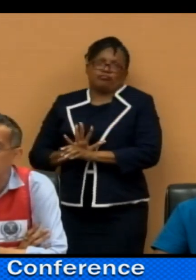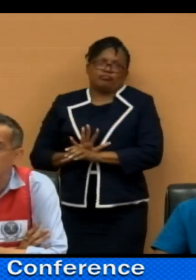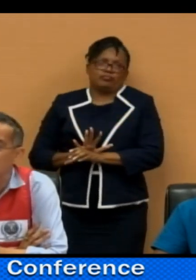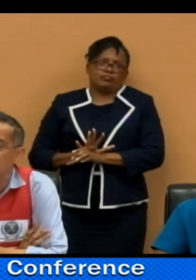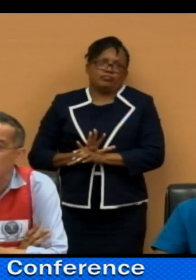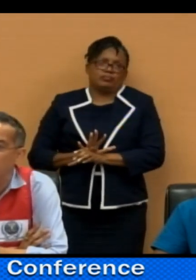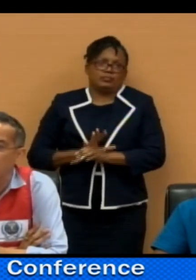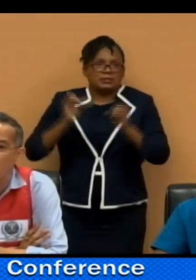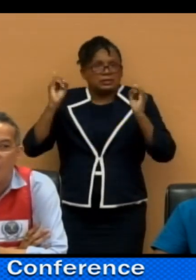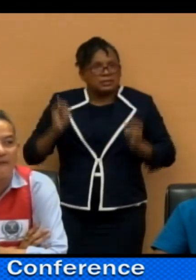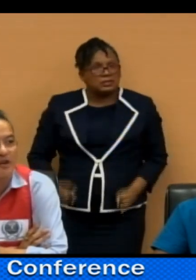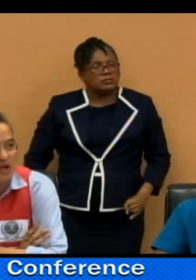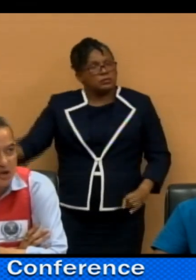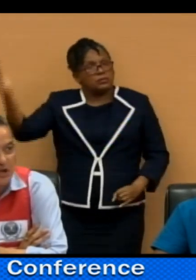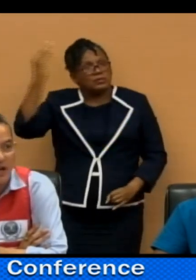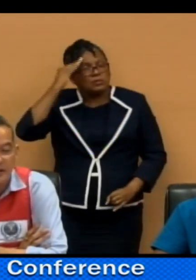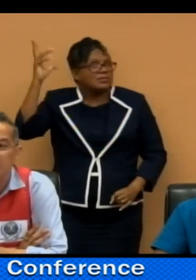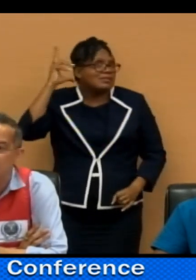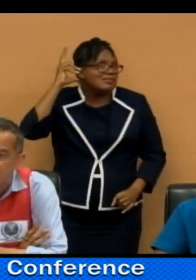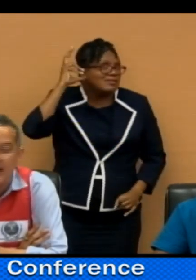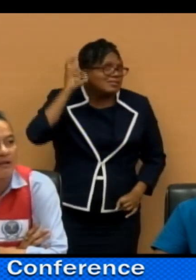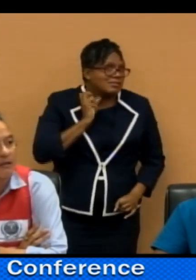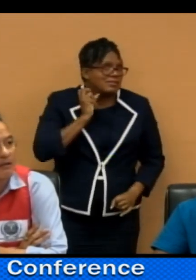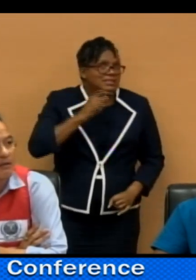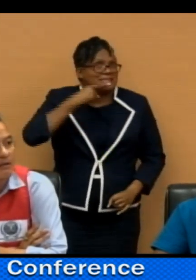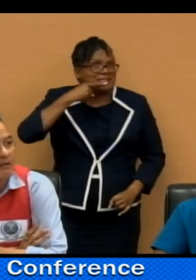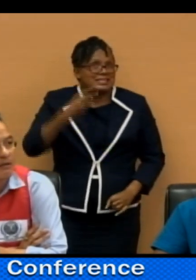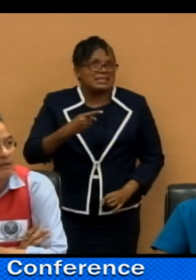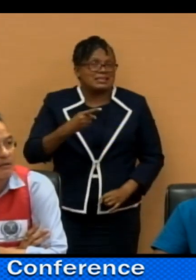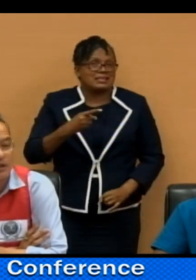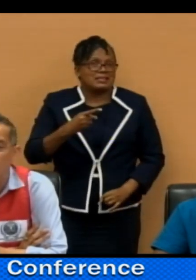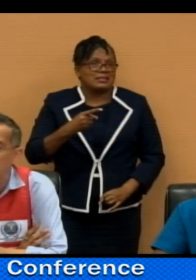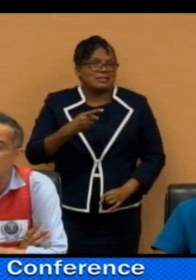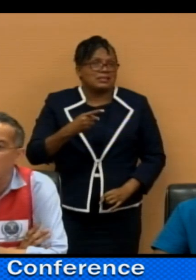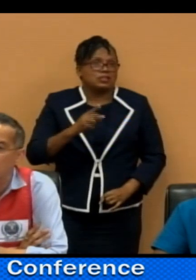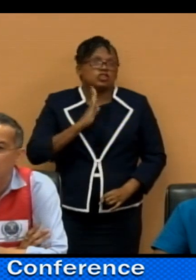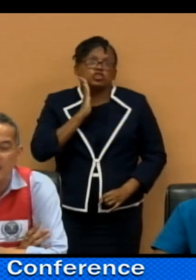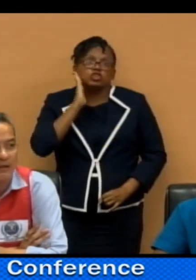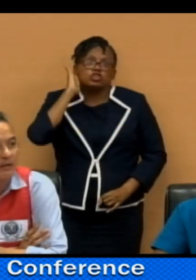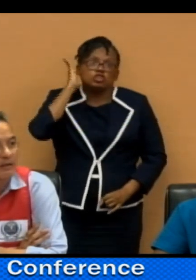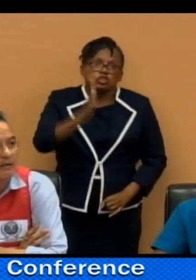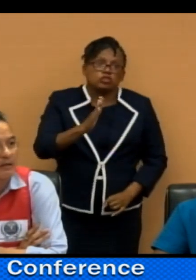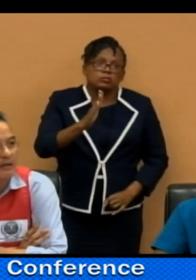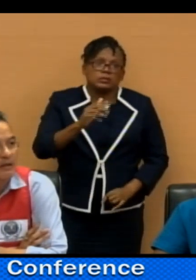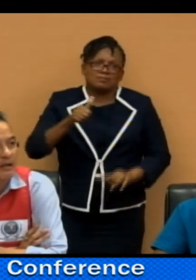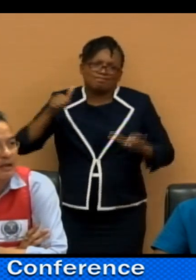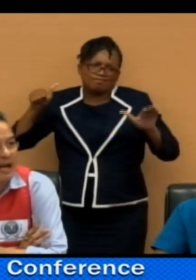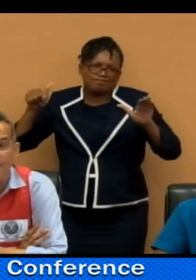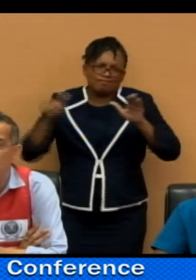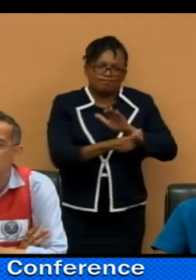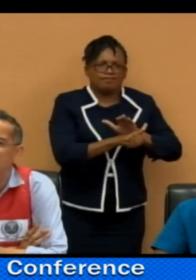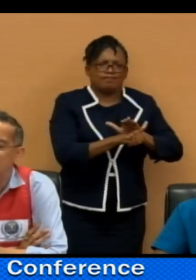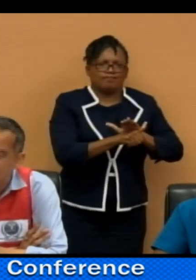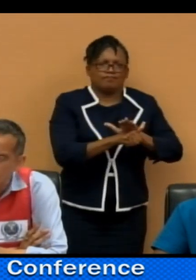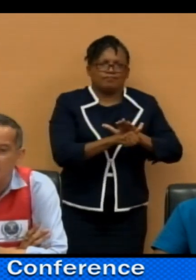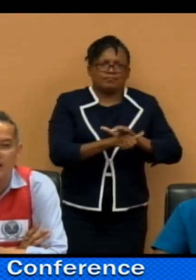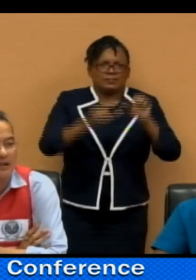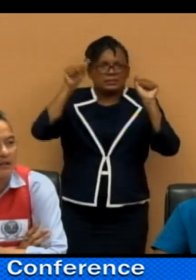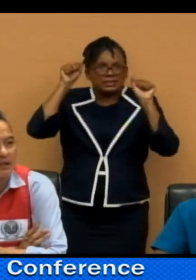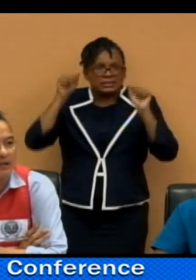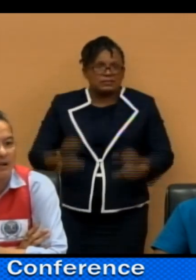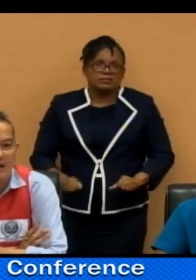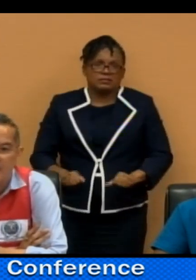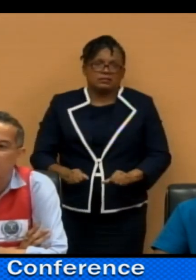There are individuals out there who have heard us say they should be quarantined. And most